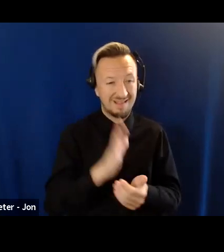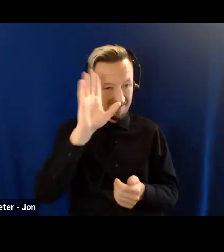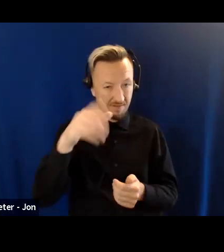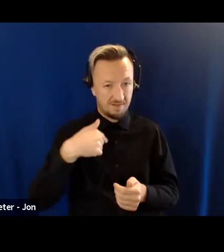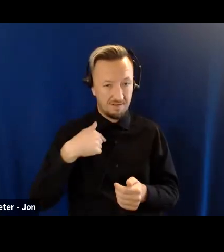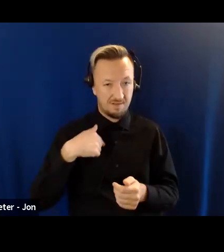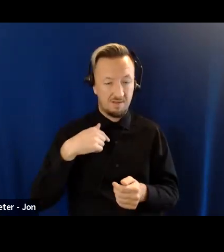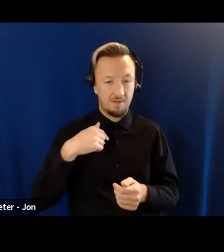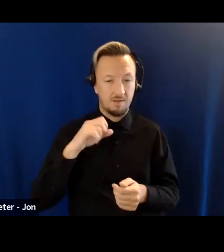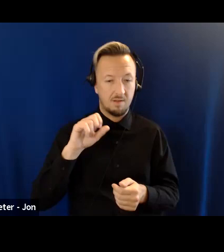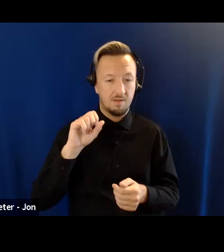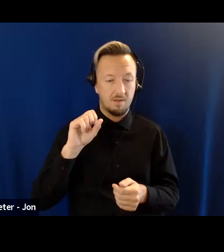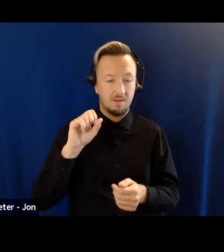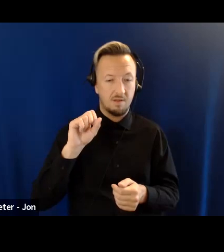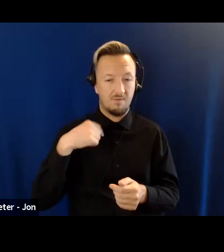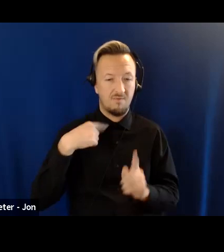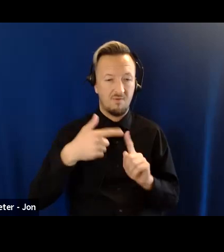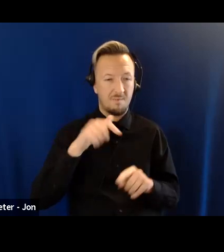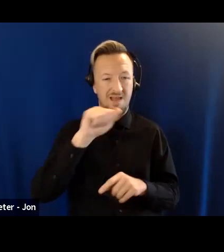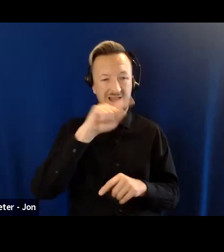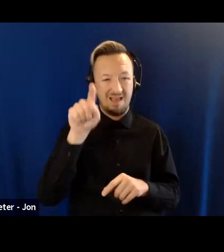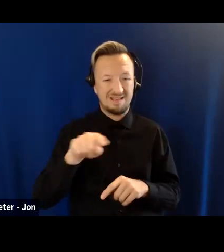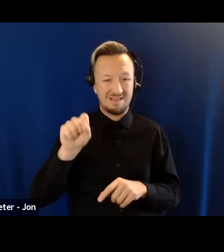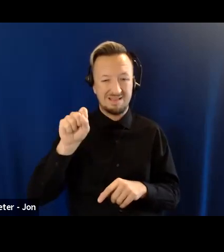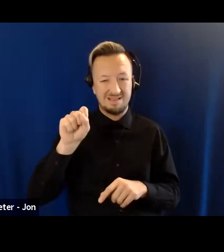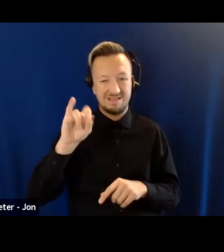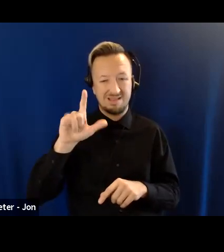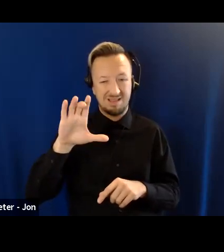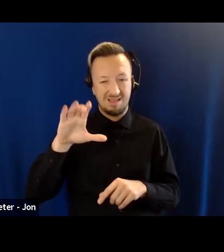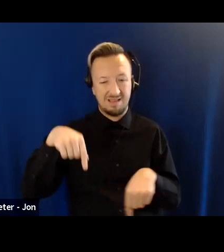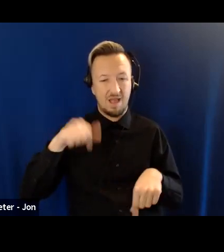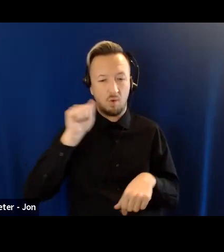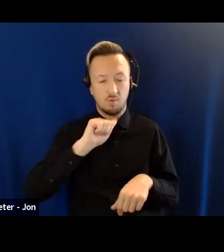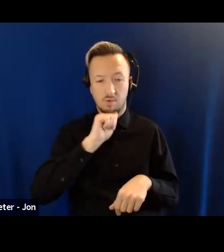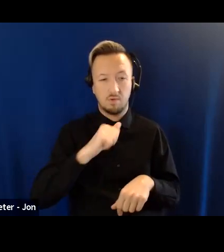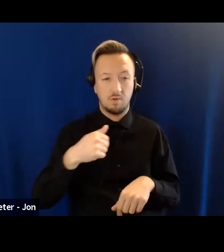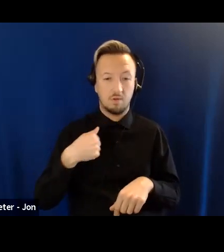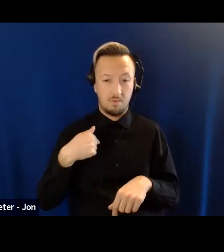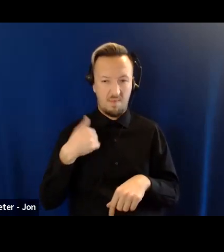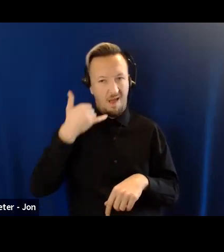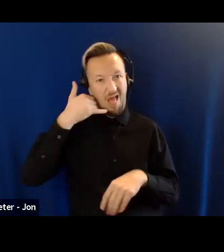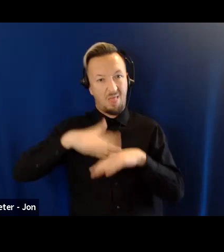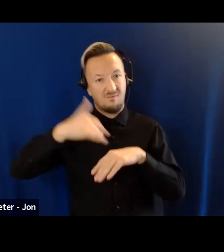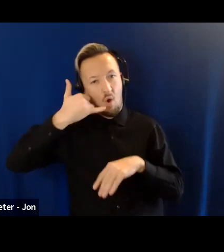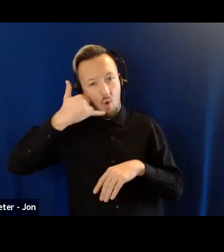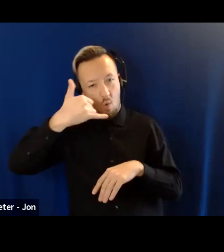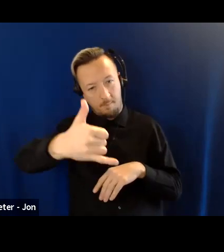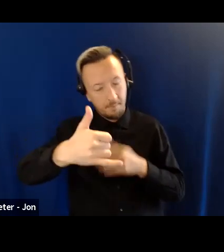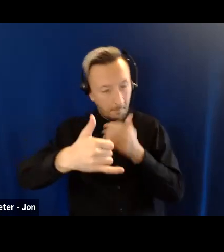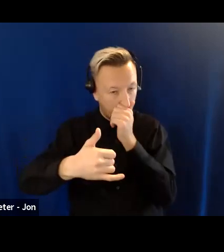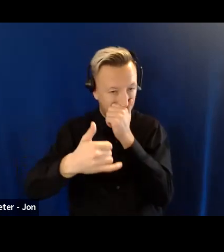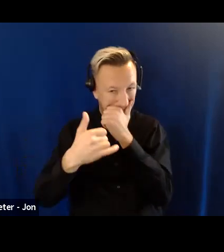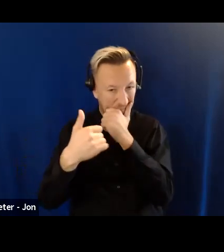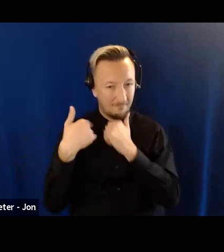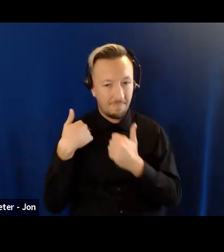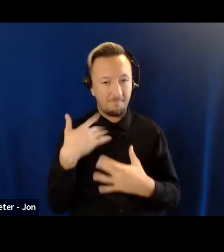Shanique Cotton from AZ Silk here in Arizona. I'm calling in, so I'm interested in getting